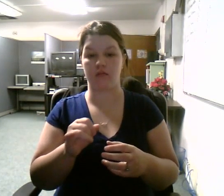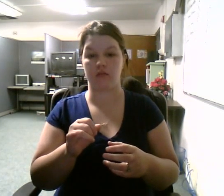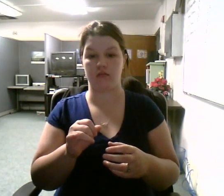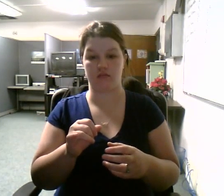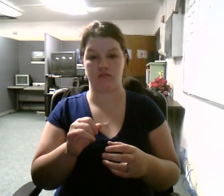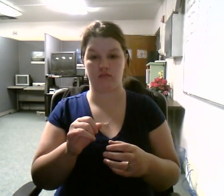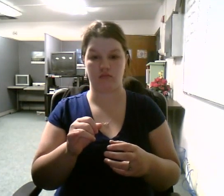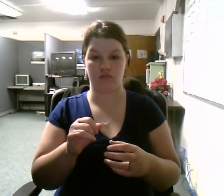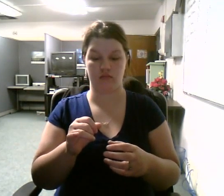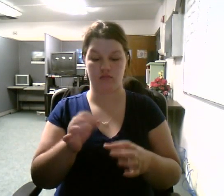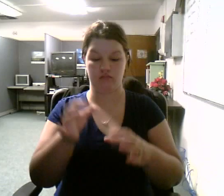much DNA at all.